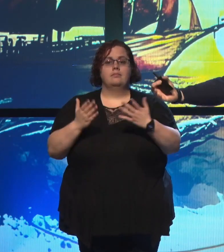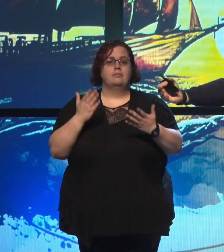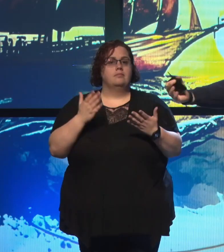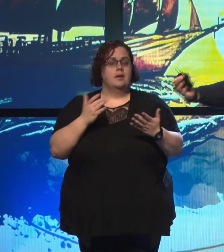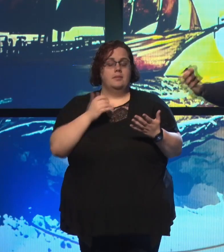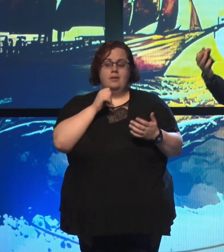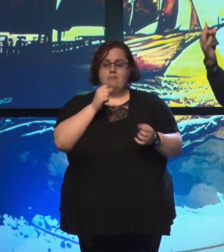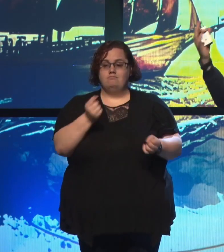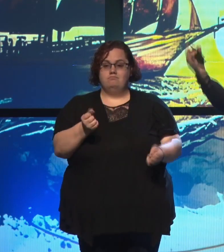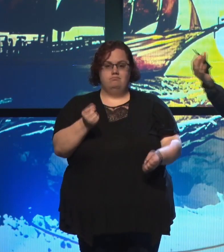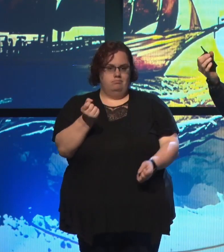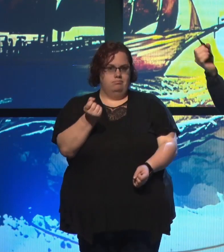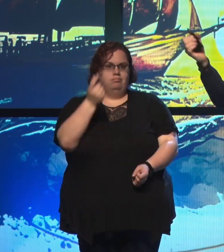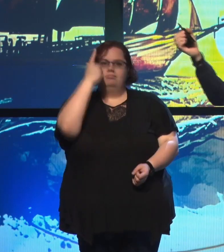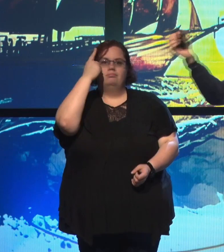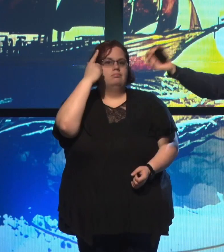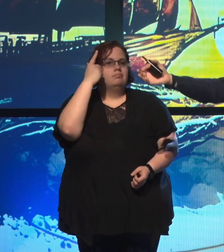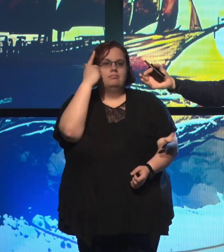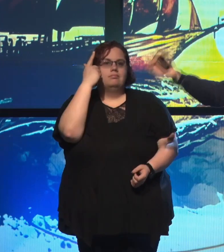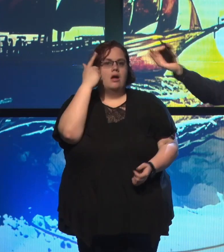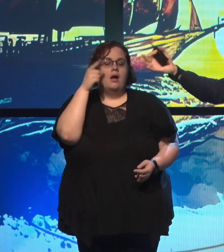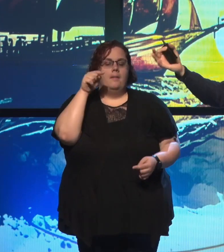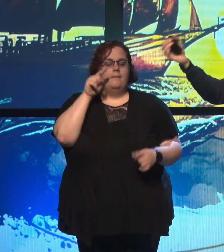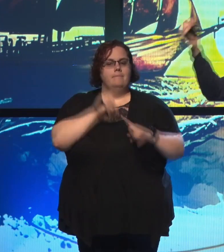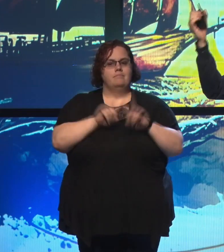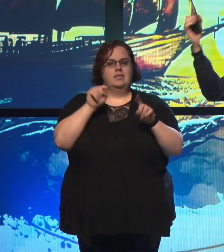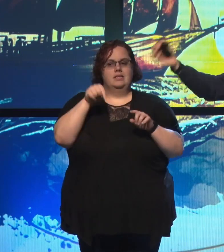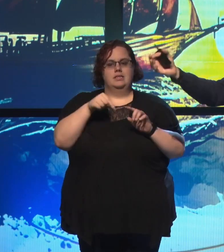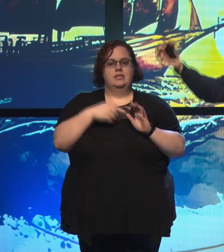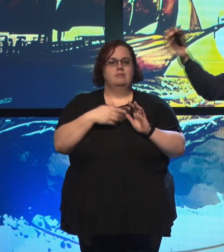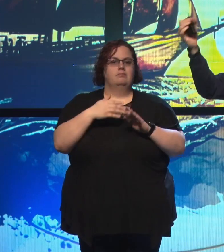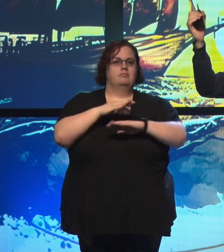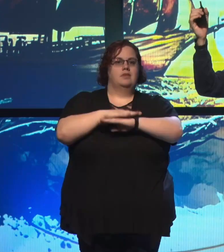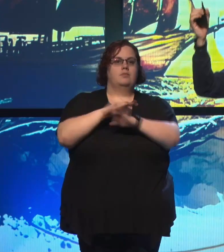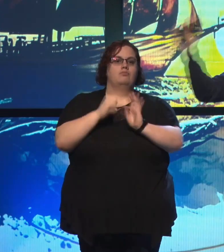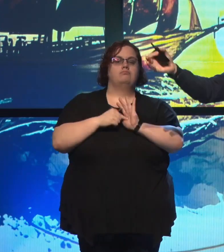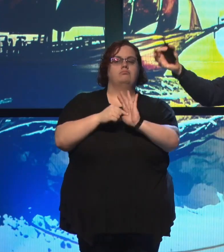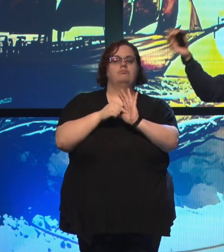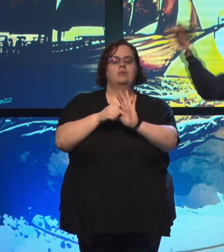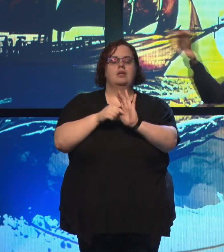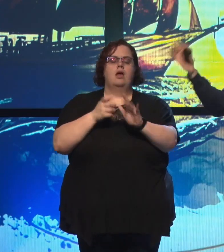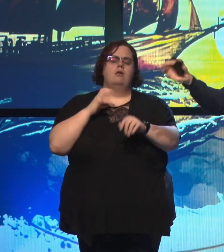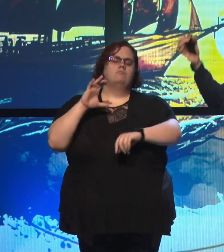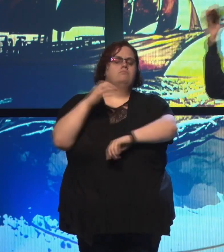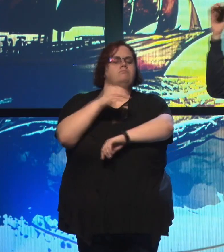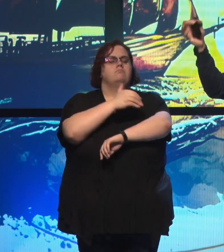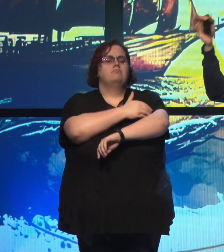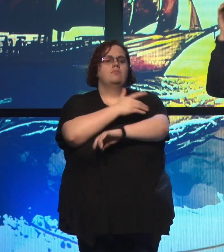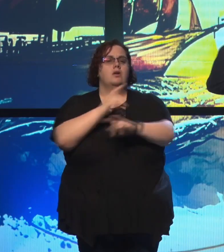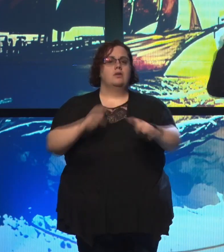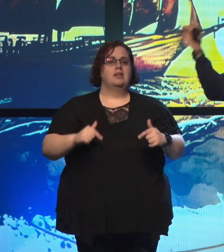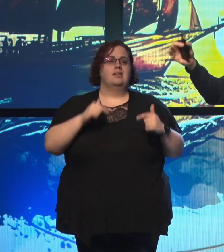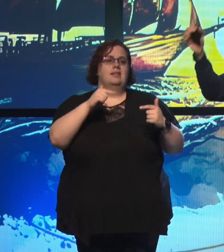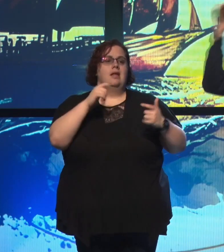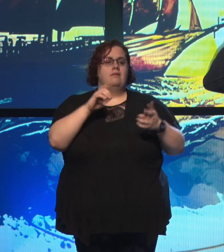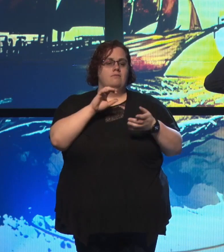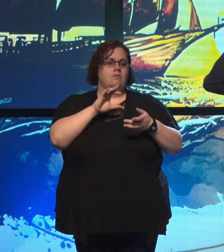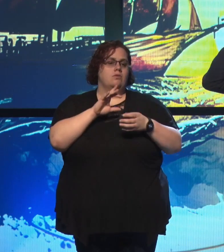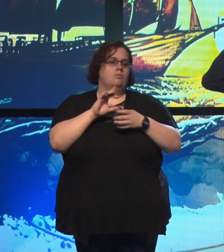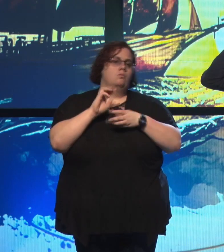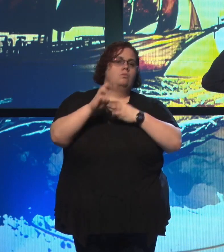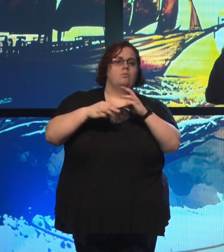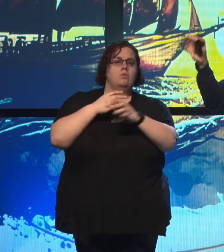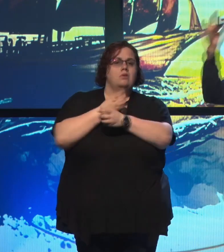fully understand it. But this is a table that represents the most powerful, life-transforming,